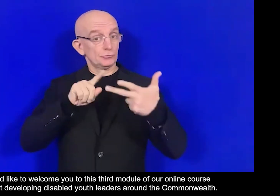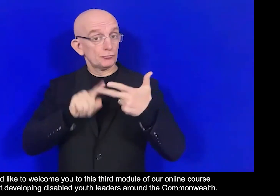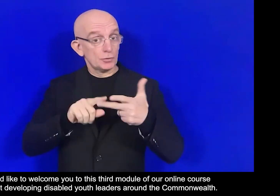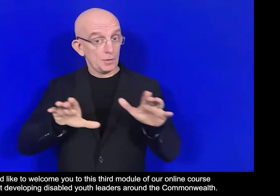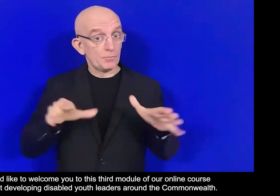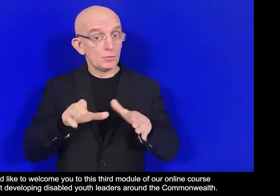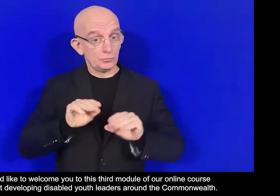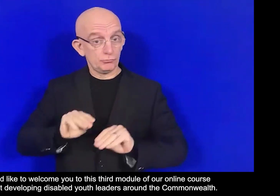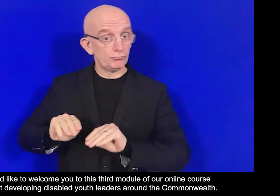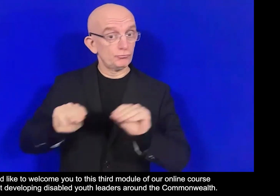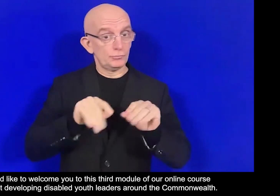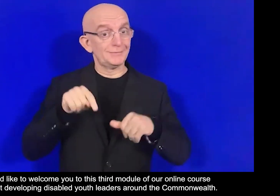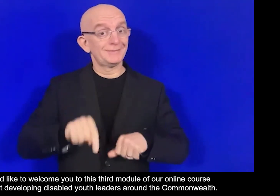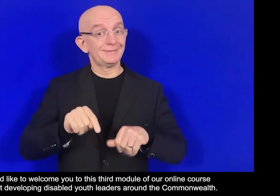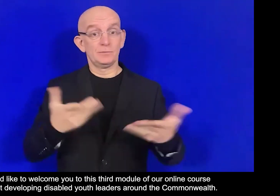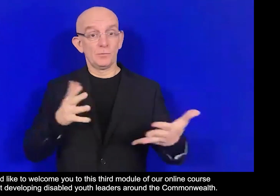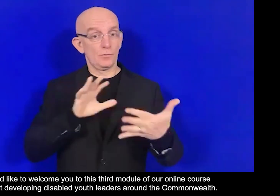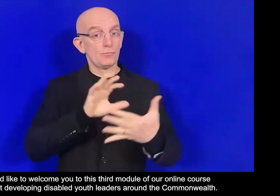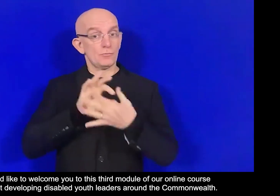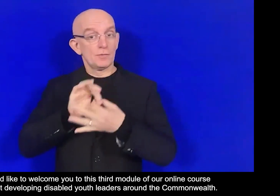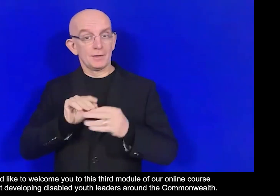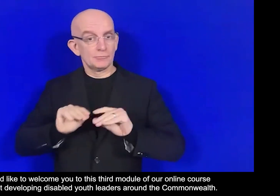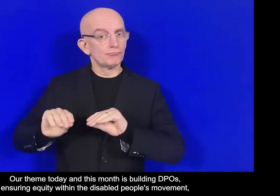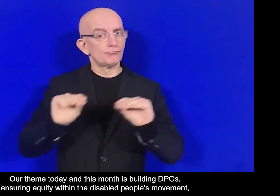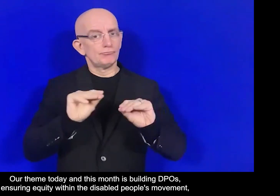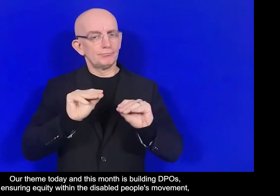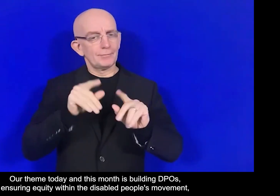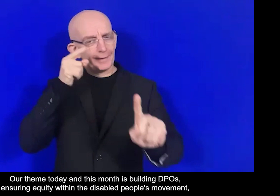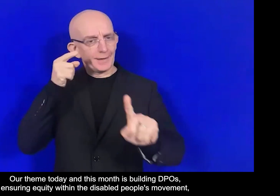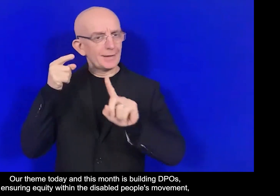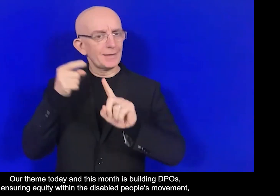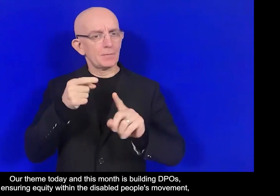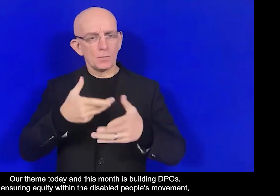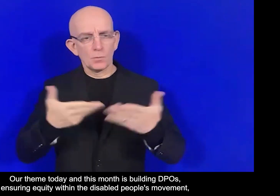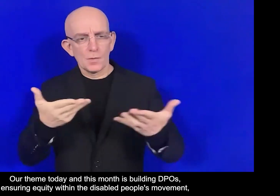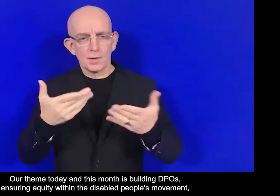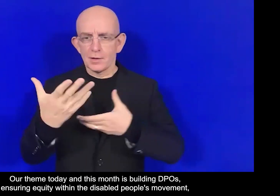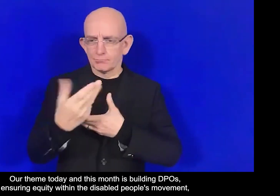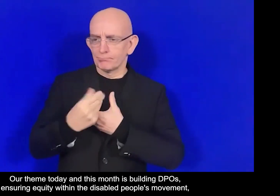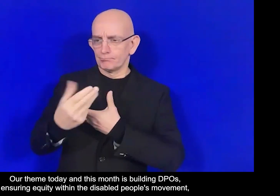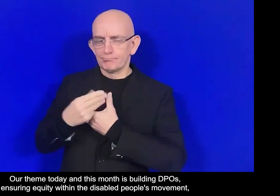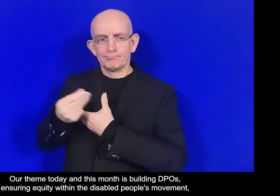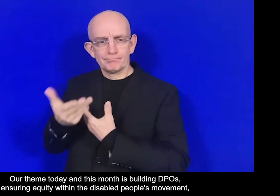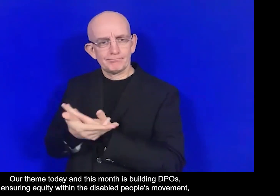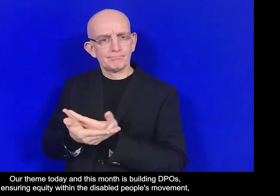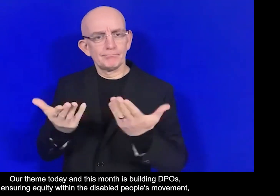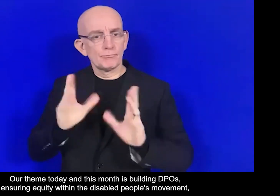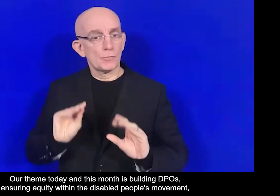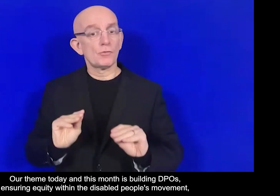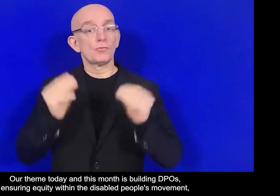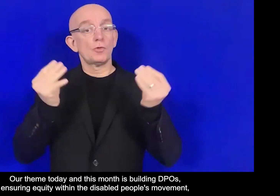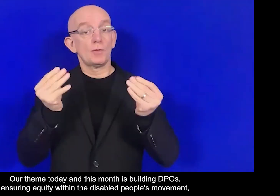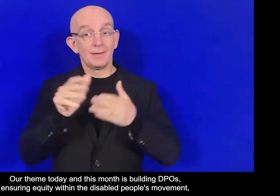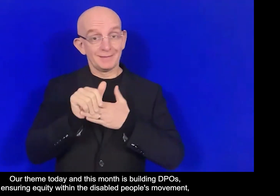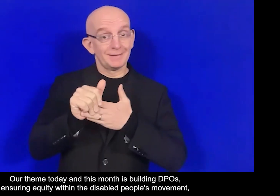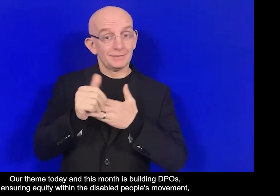developing disabled youth leaders around the Commonwealth. Our theme today and this month